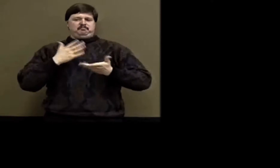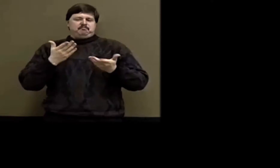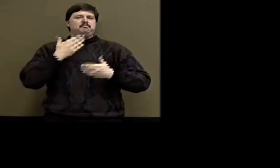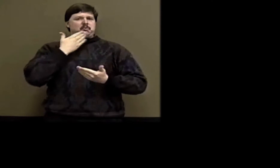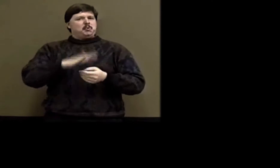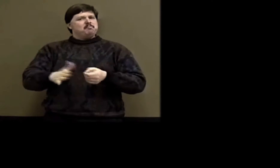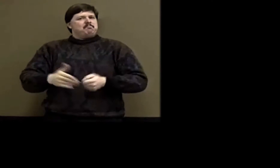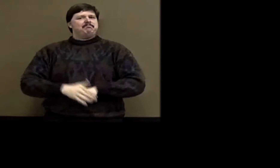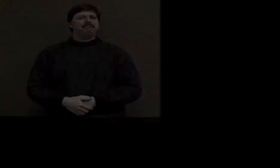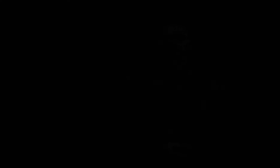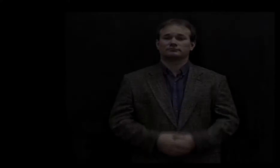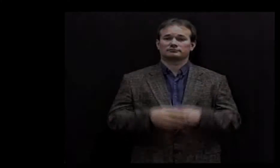Language.